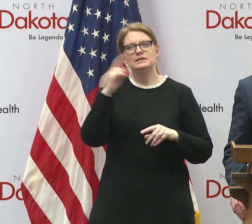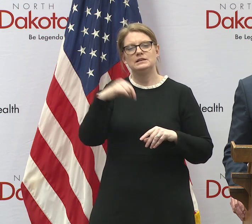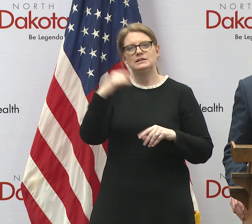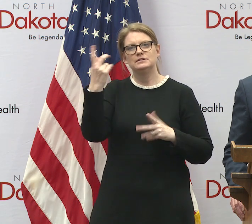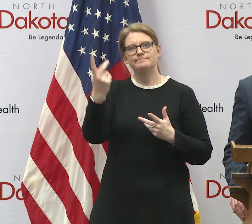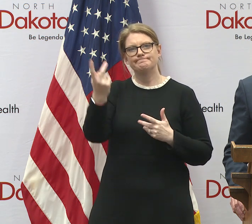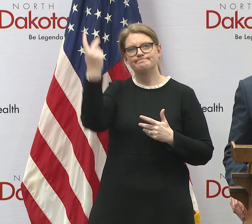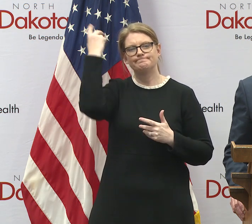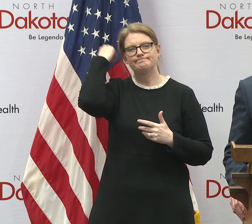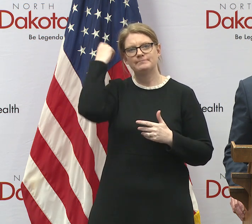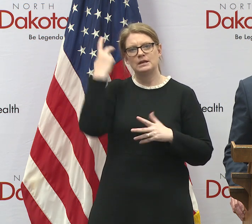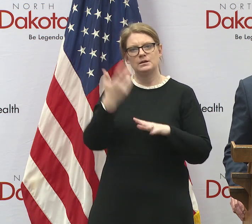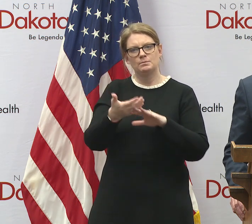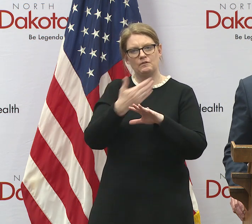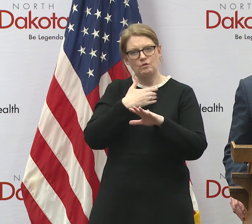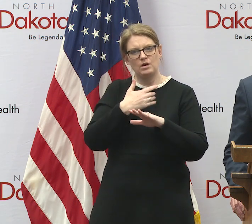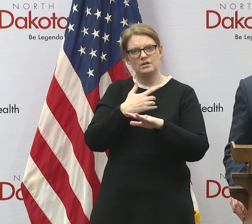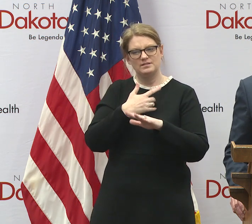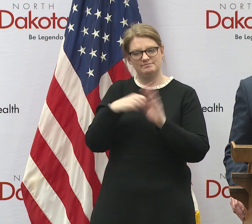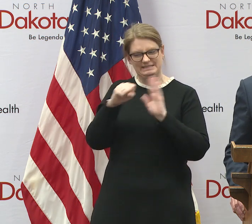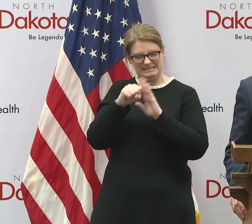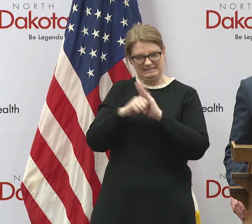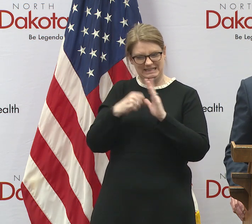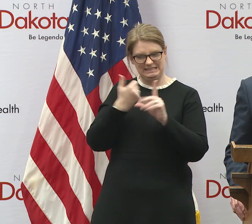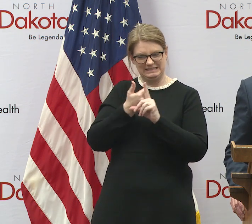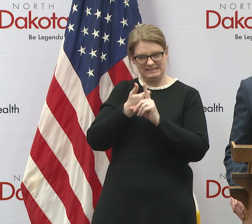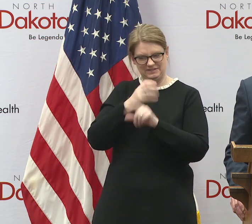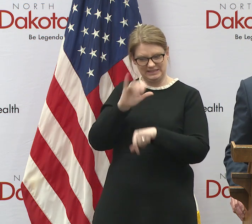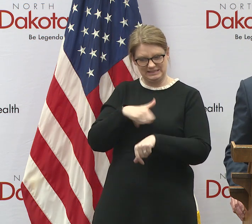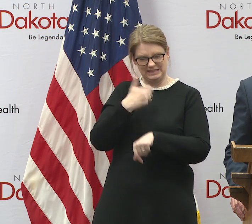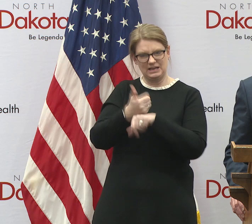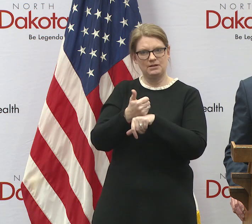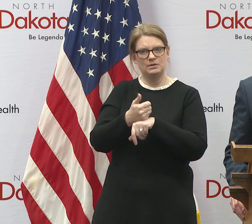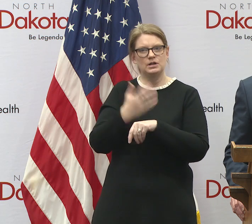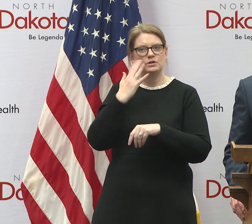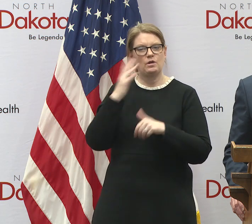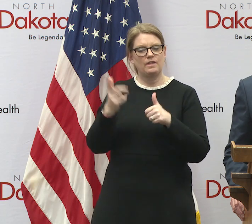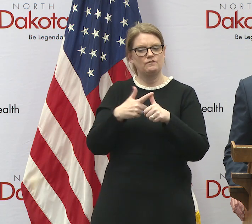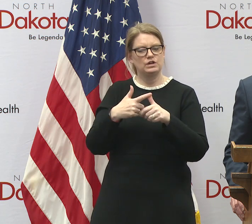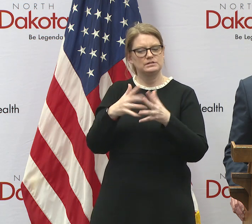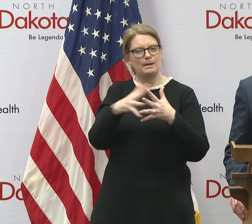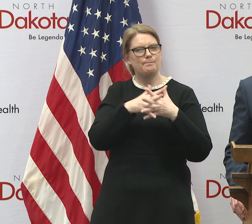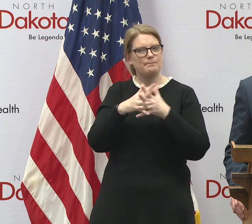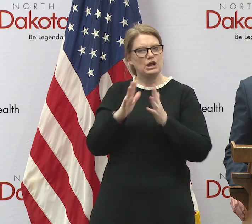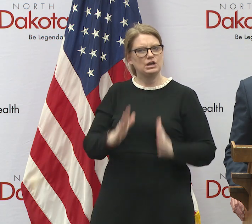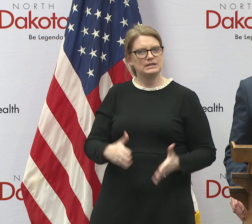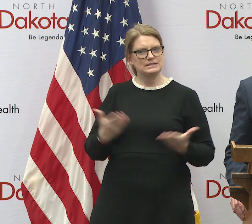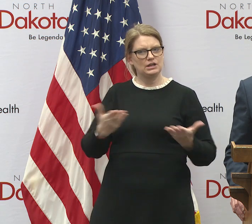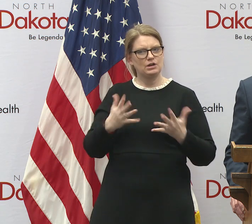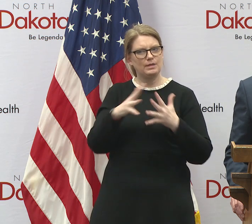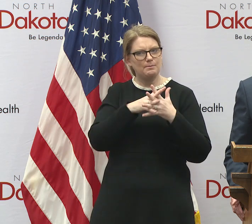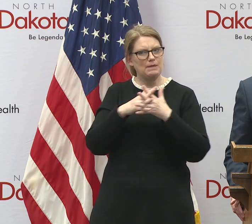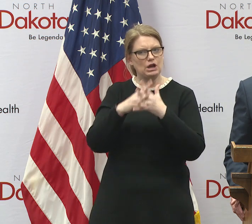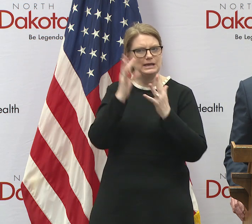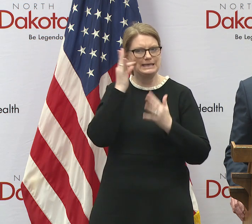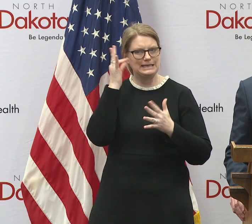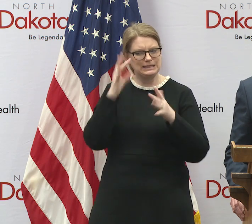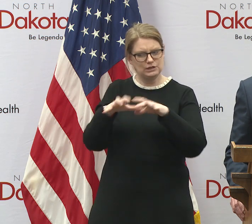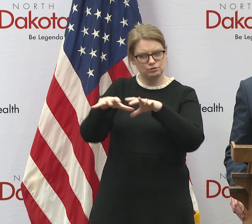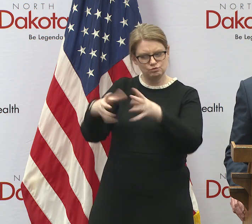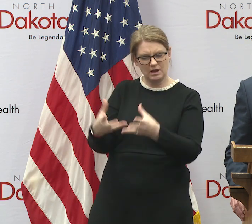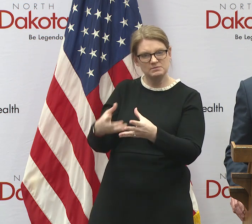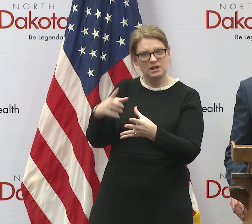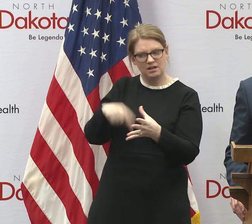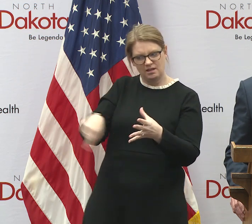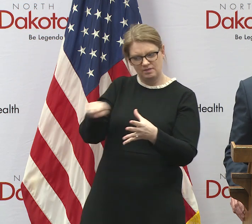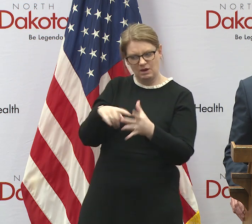even prior to statehood. The first Americans that were here, American Indian tribes, had their whole